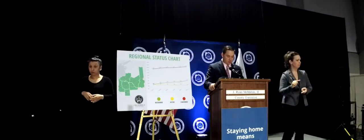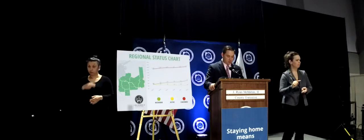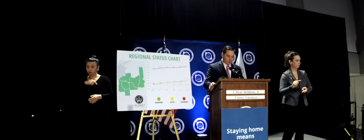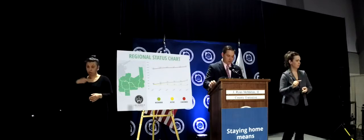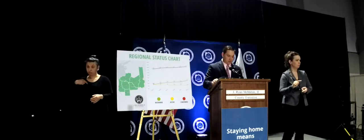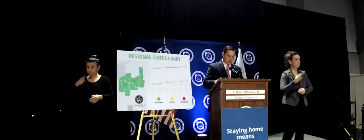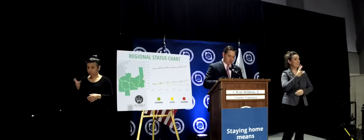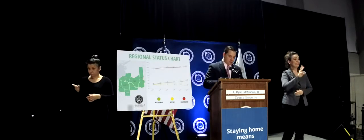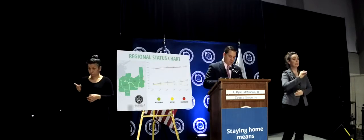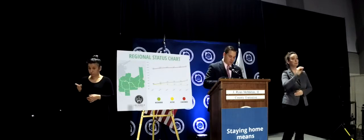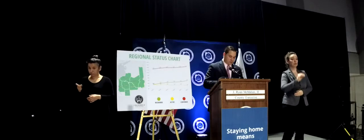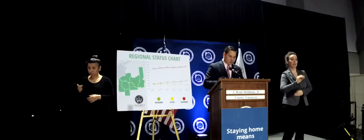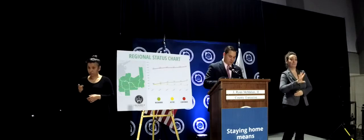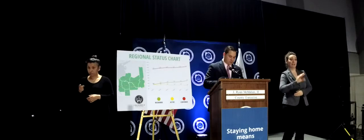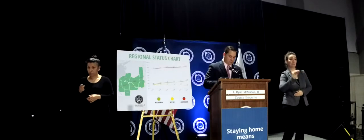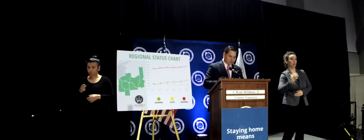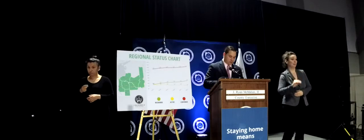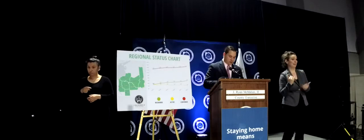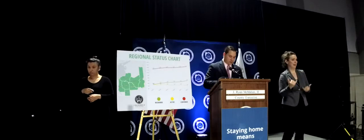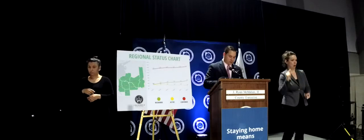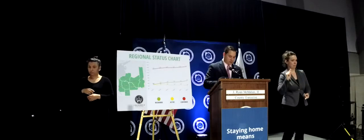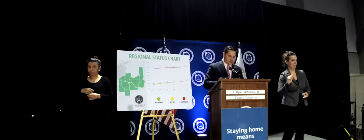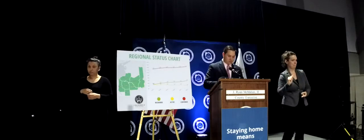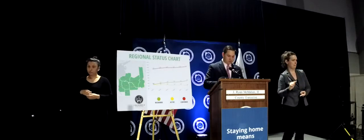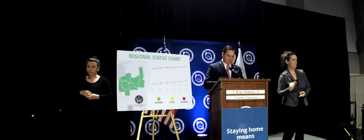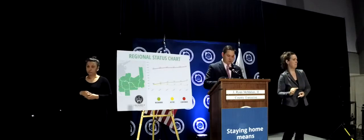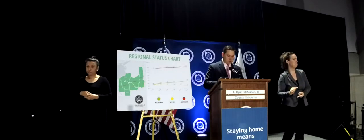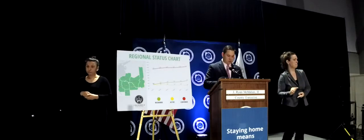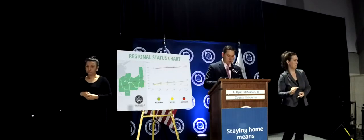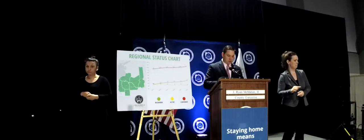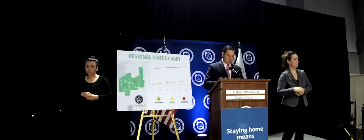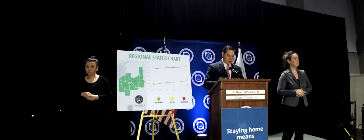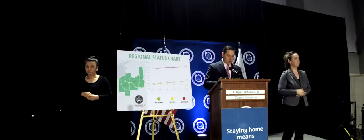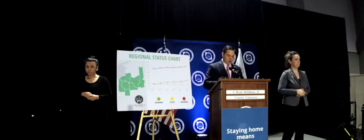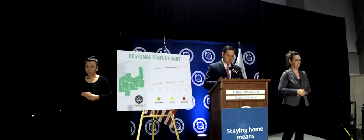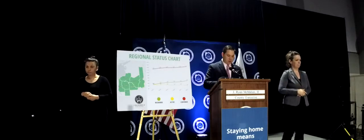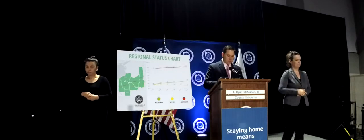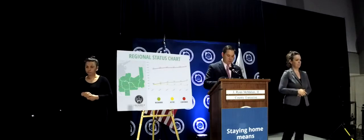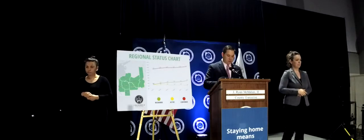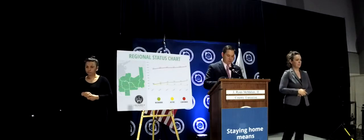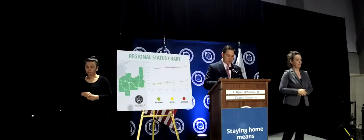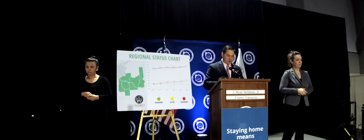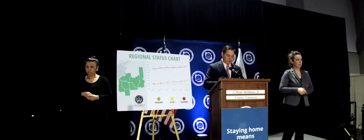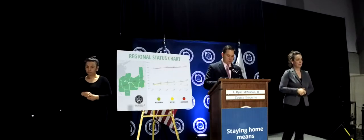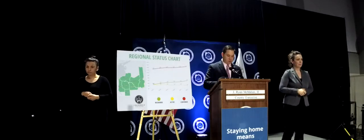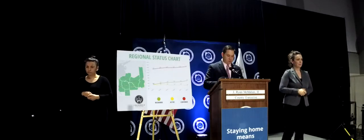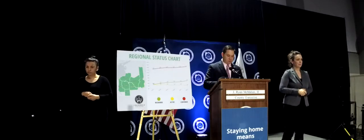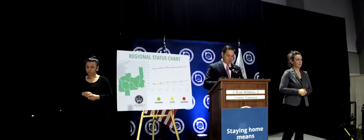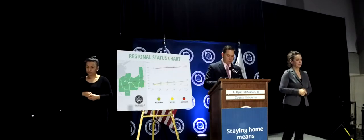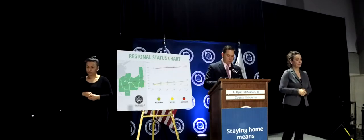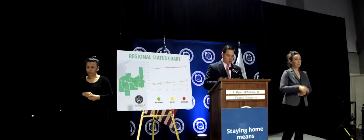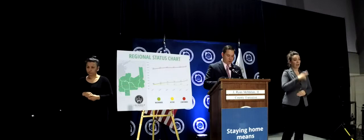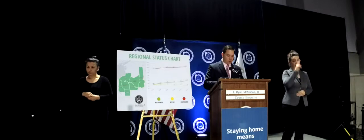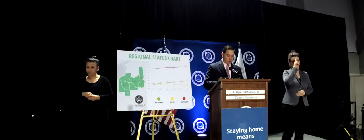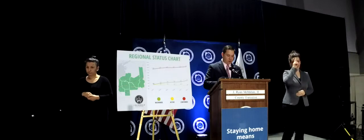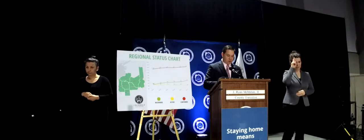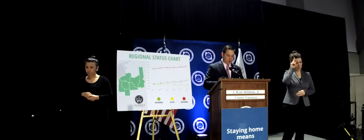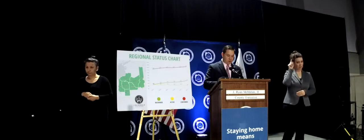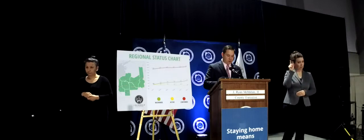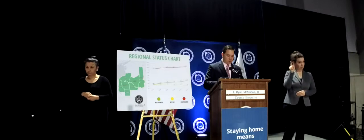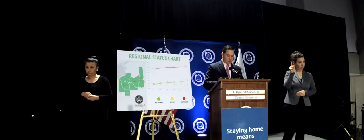the breakdown, I believe, let me do some quick math here because we're missing a digit, but I believe we have